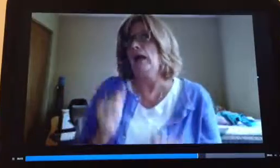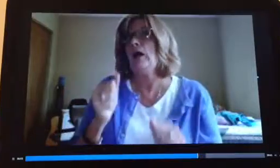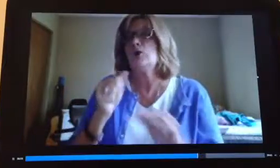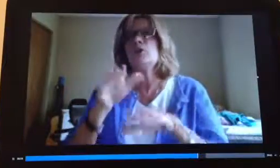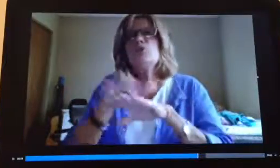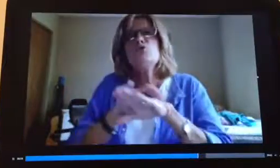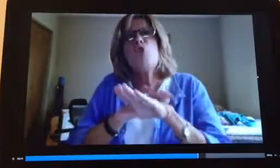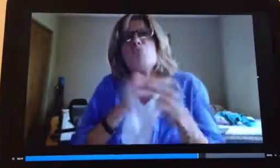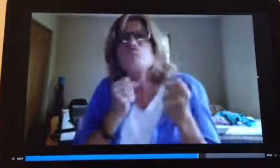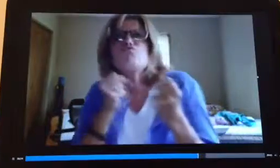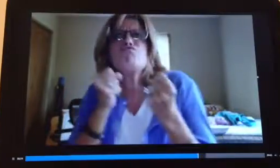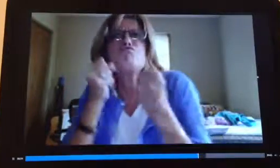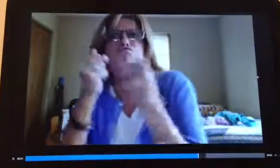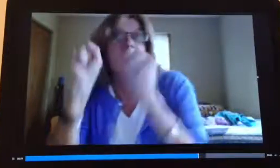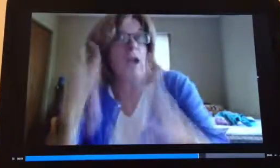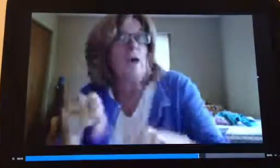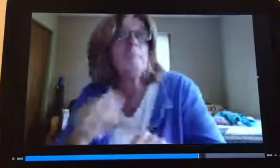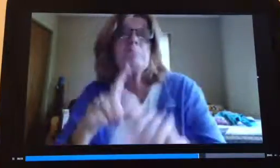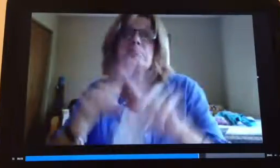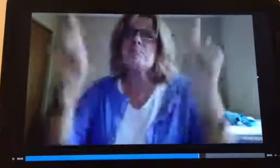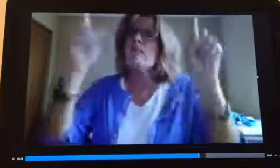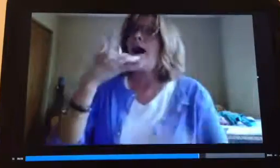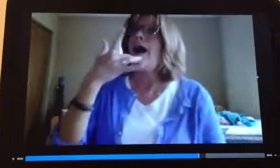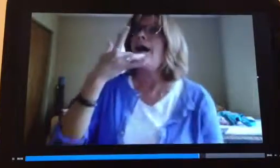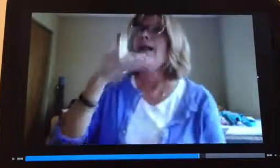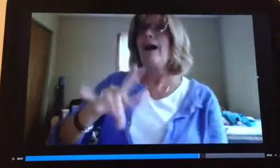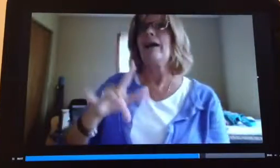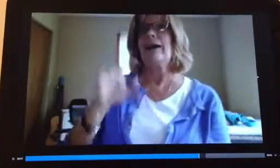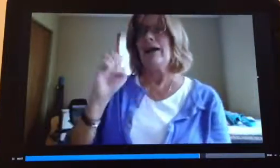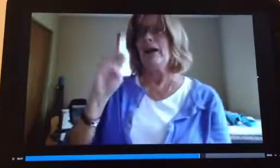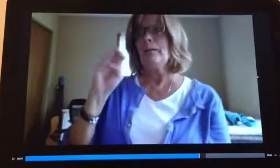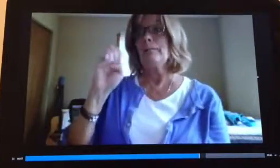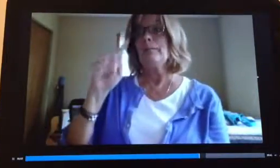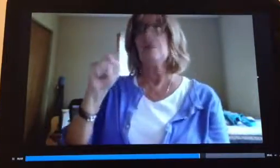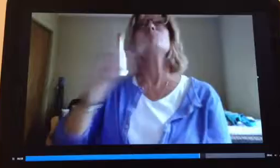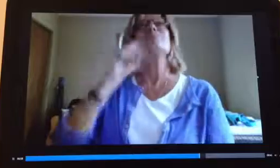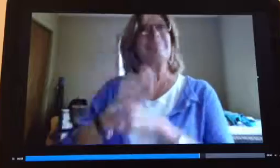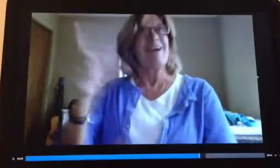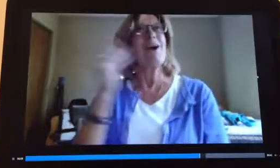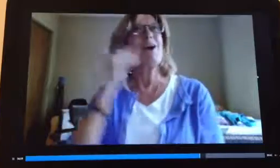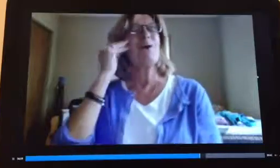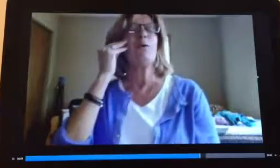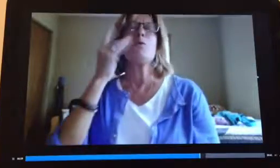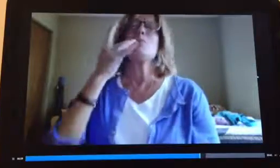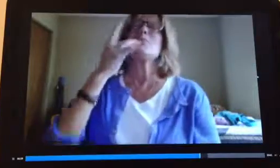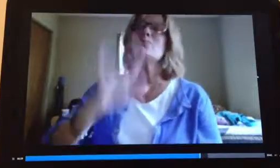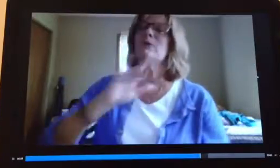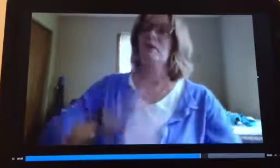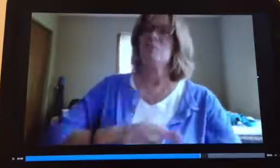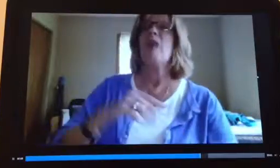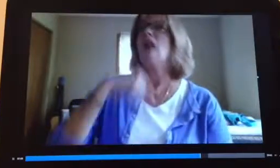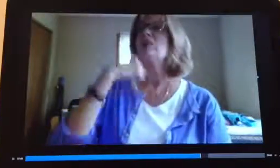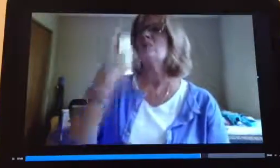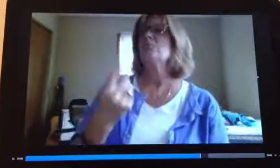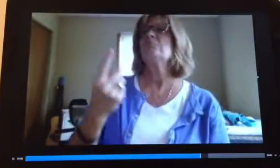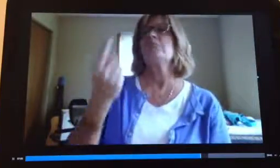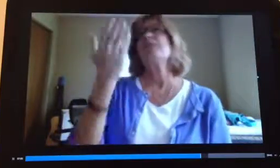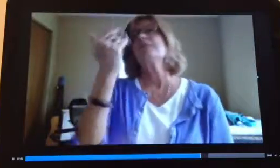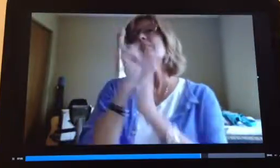maybe about 10 minutes away from me, so I figured I would drive really close, and I was lucky that he was home.